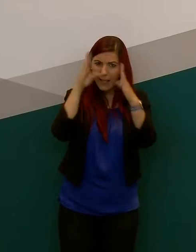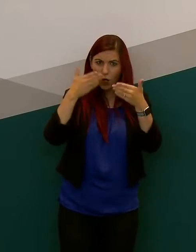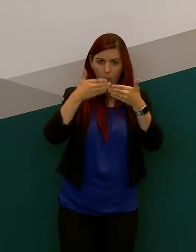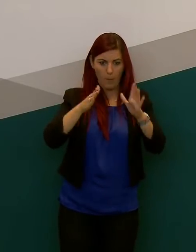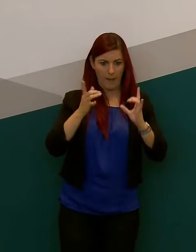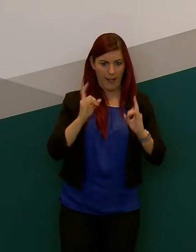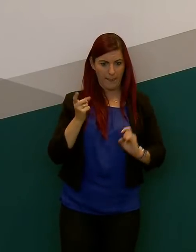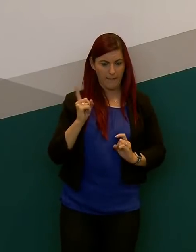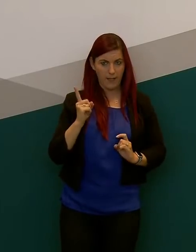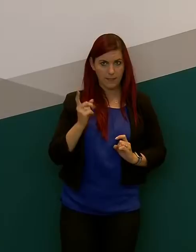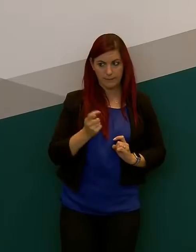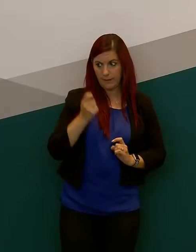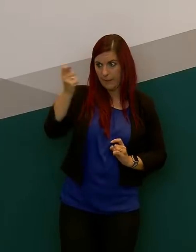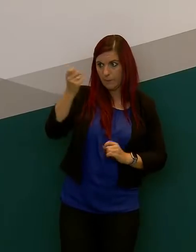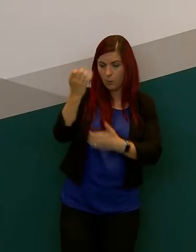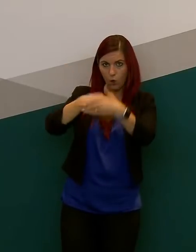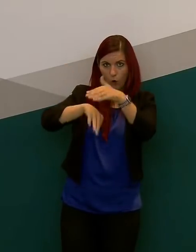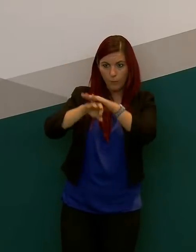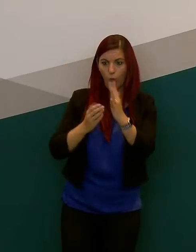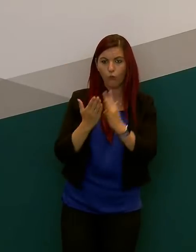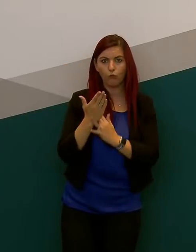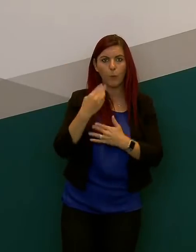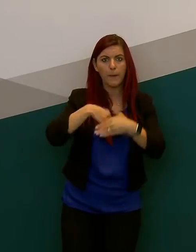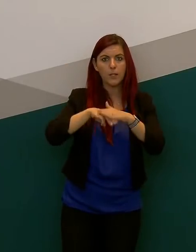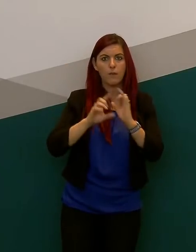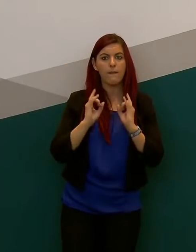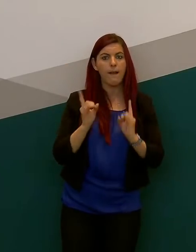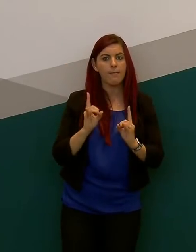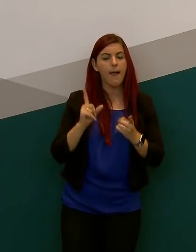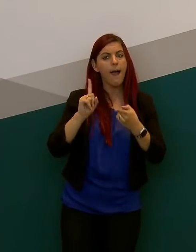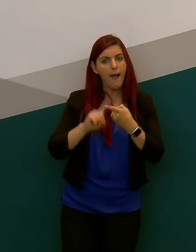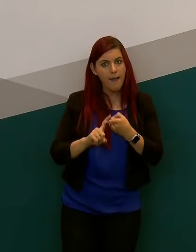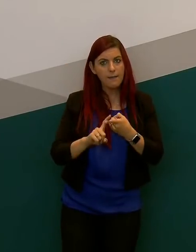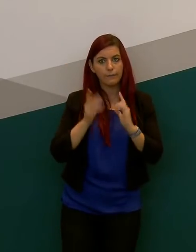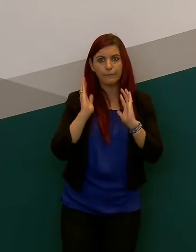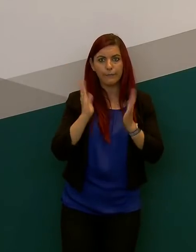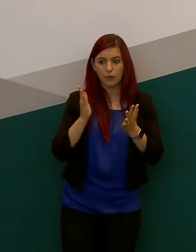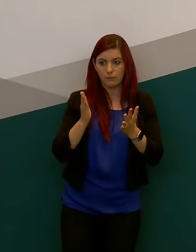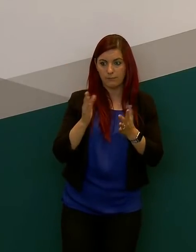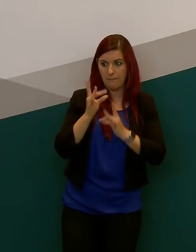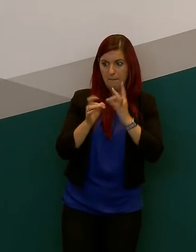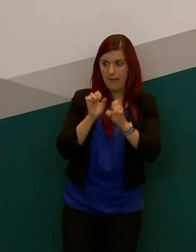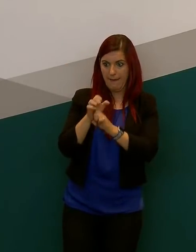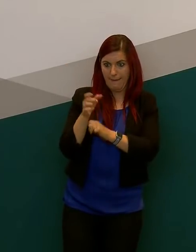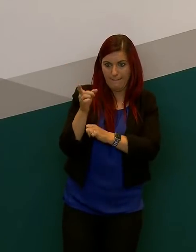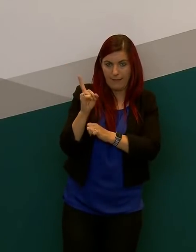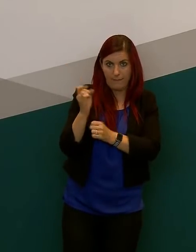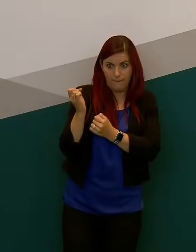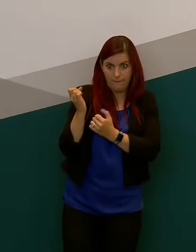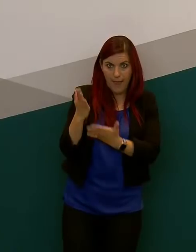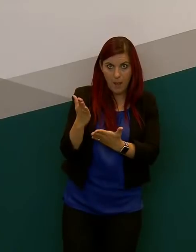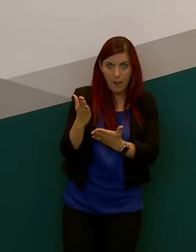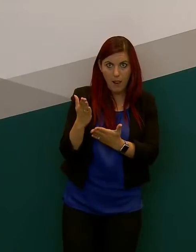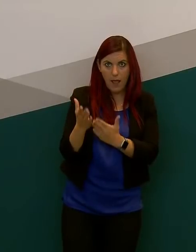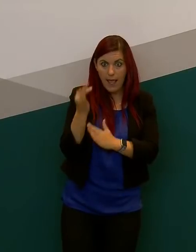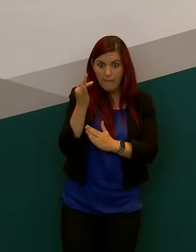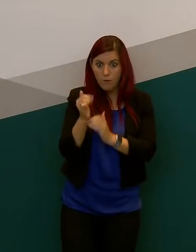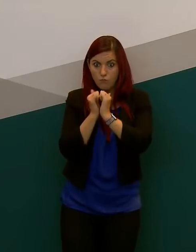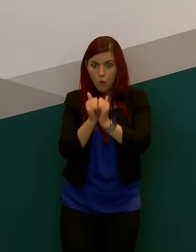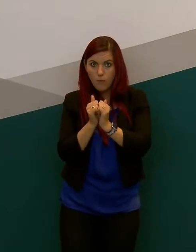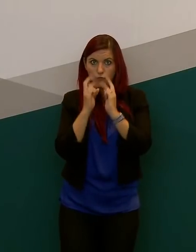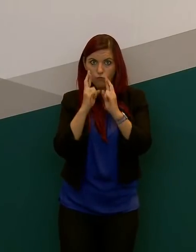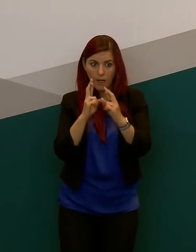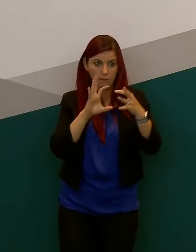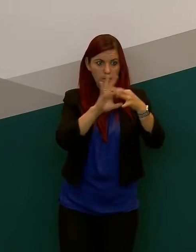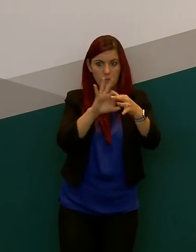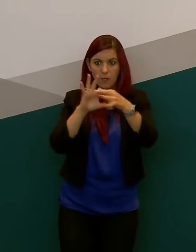to government through the Minister for Health, and then also making that advice available, I think appropriately and responsibly, to the